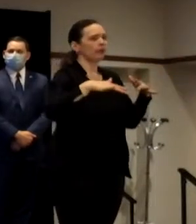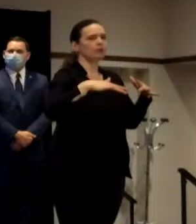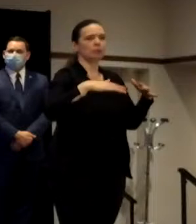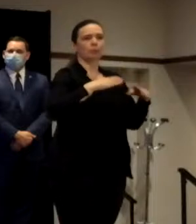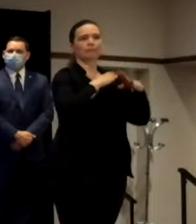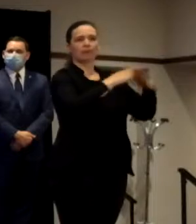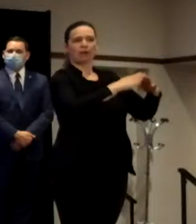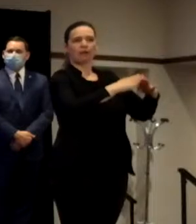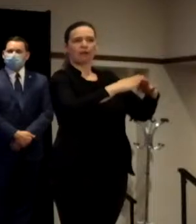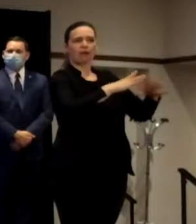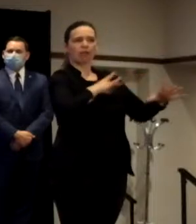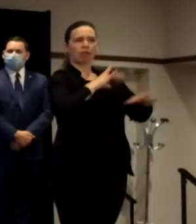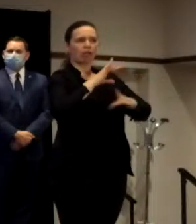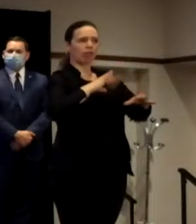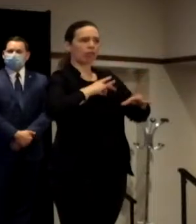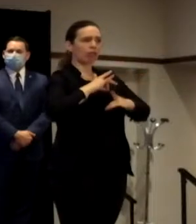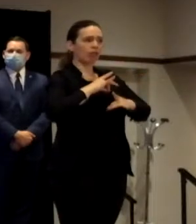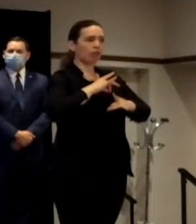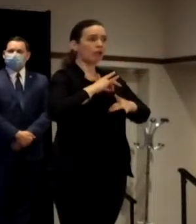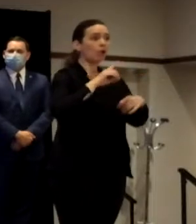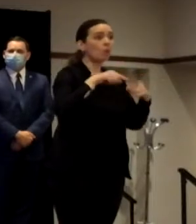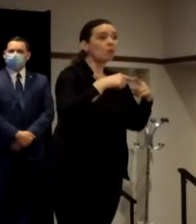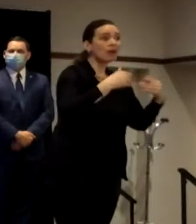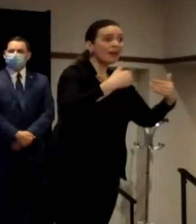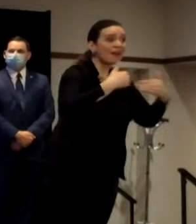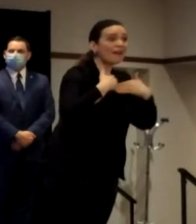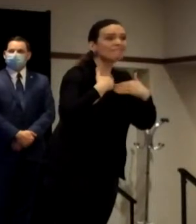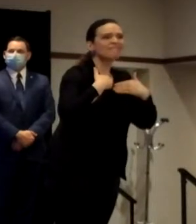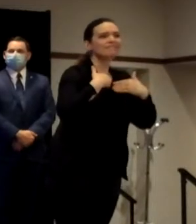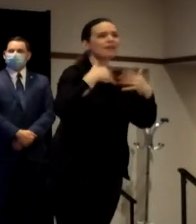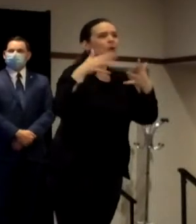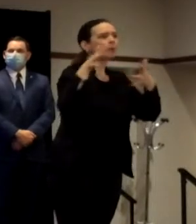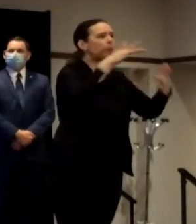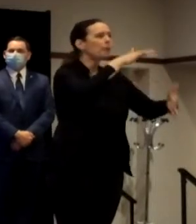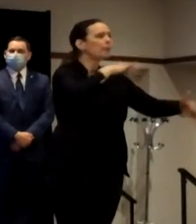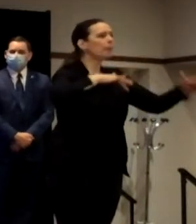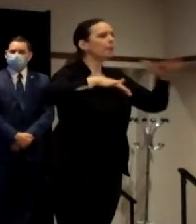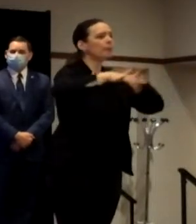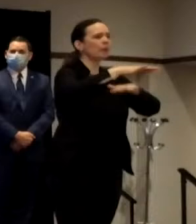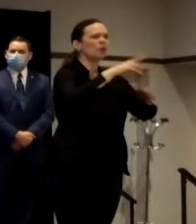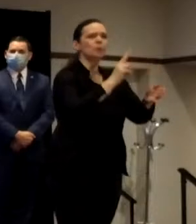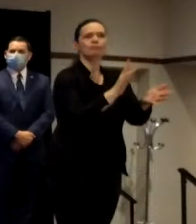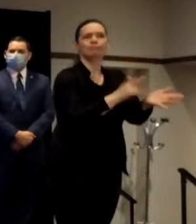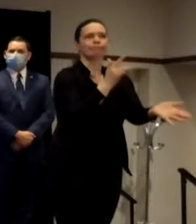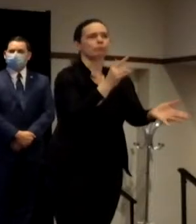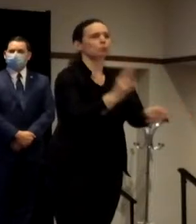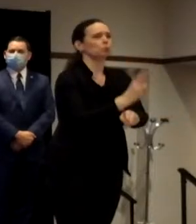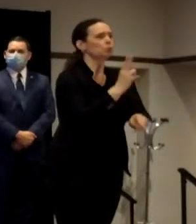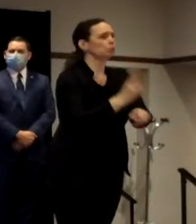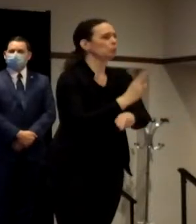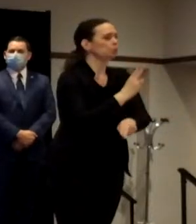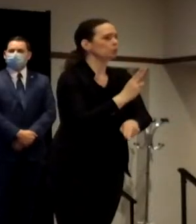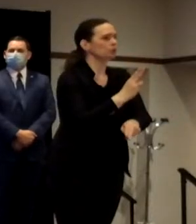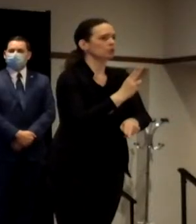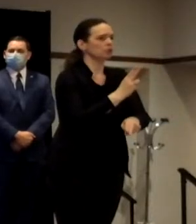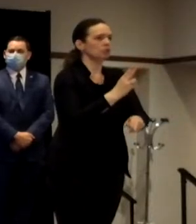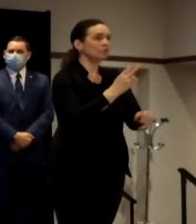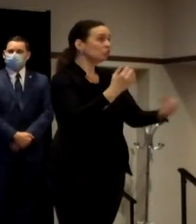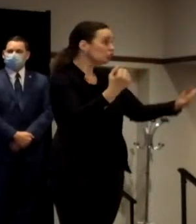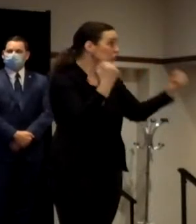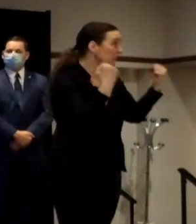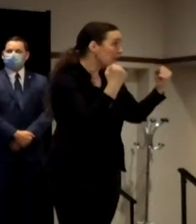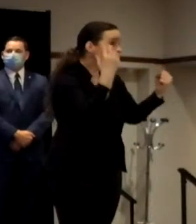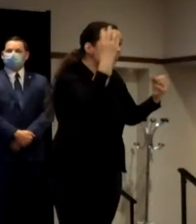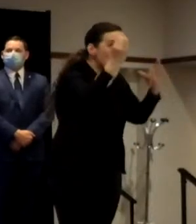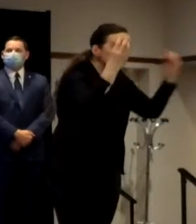you have a ventilation opportunity, please go for it. That helps. Physical education class, if there is opportunity to do it outside as soon as